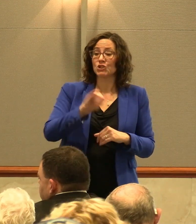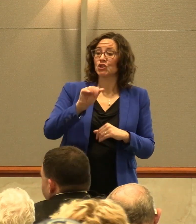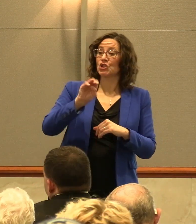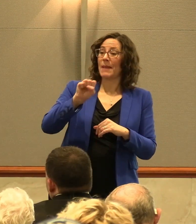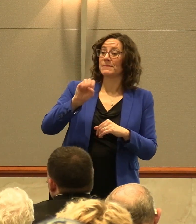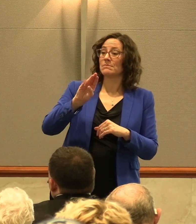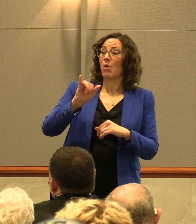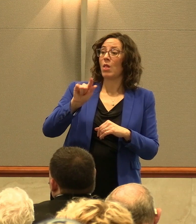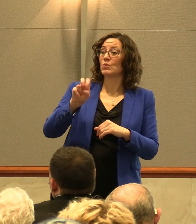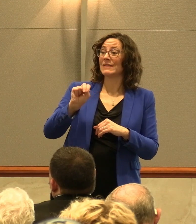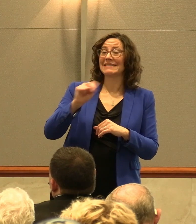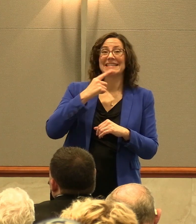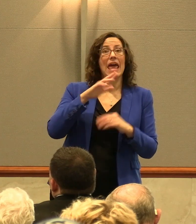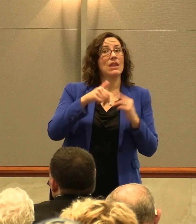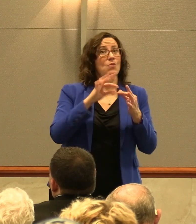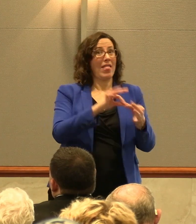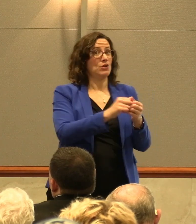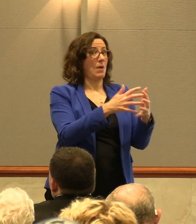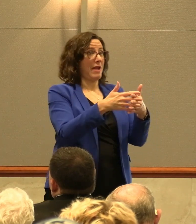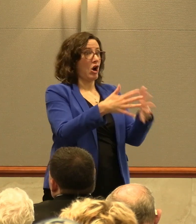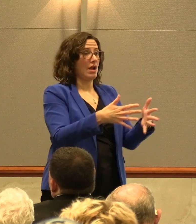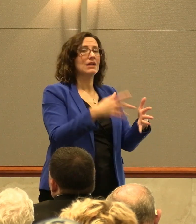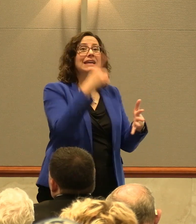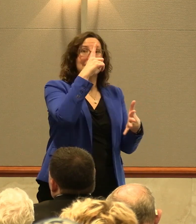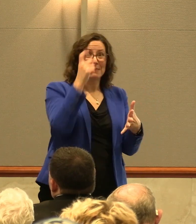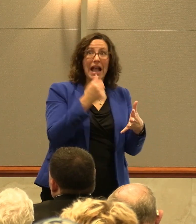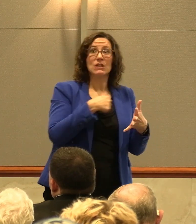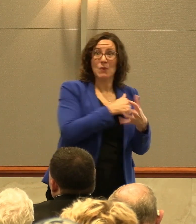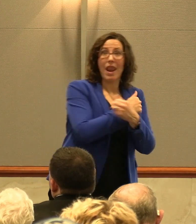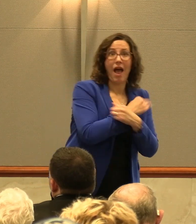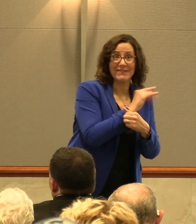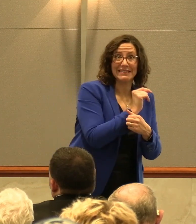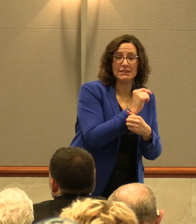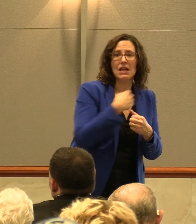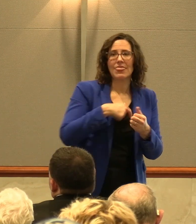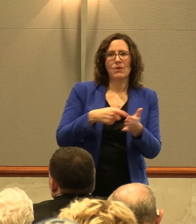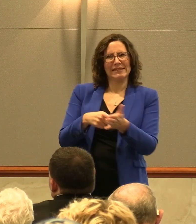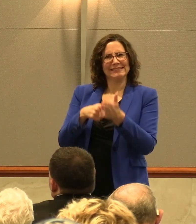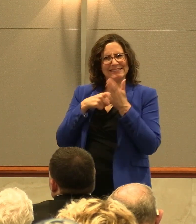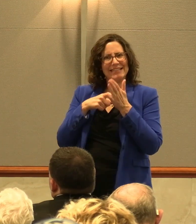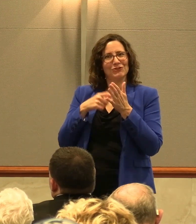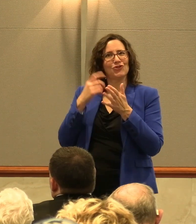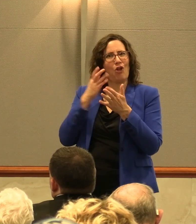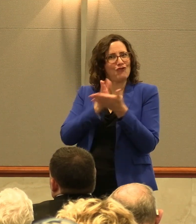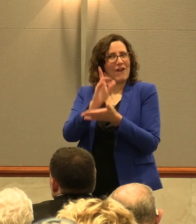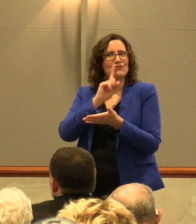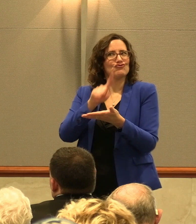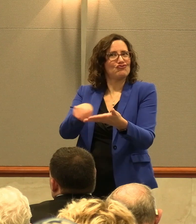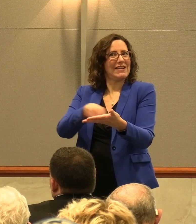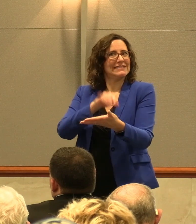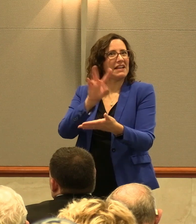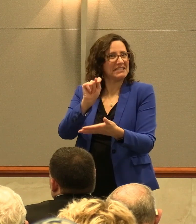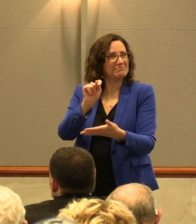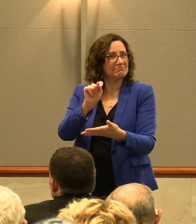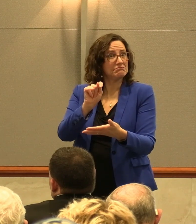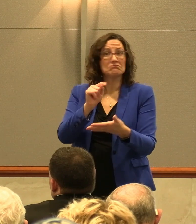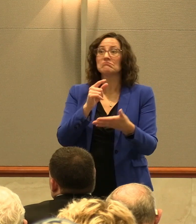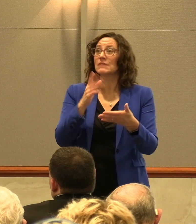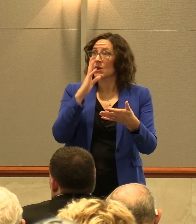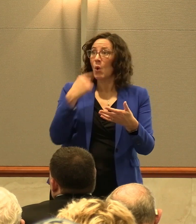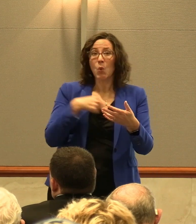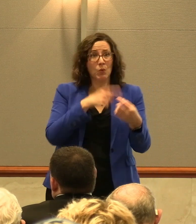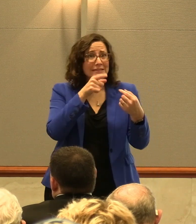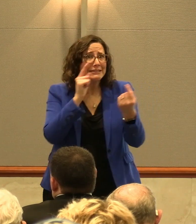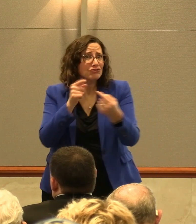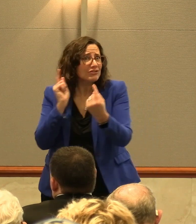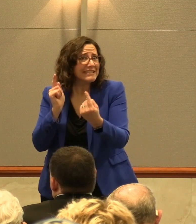about America, it is exactly because we love it that we insist on the right to criticize. So although we may disagree at